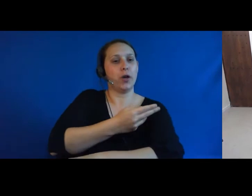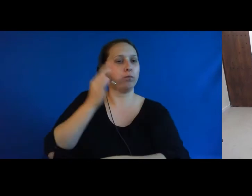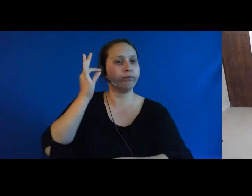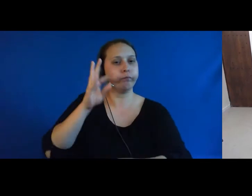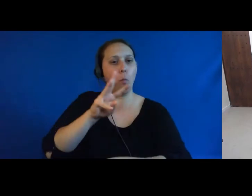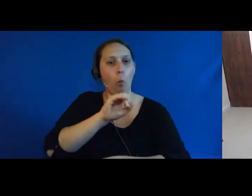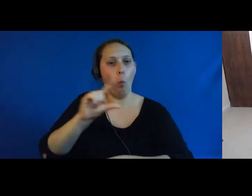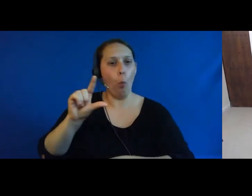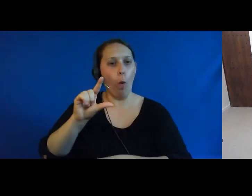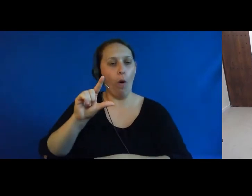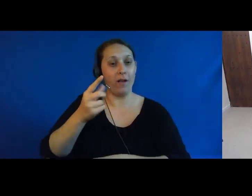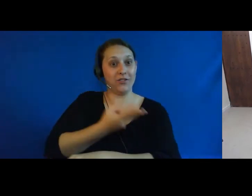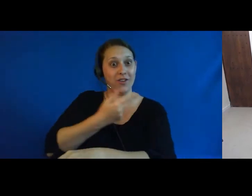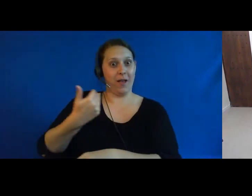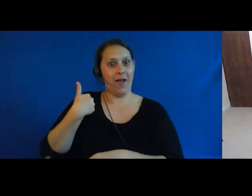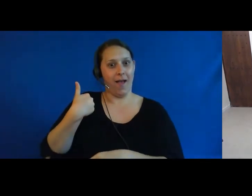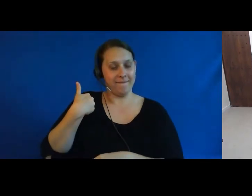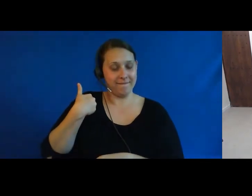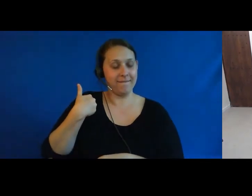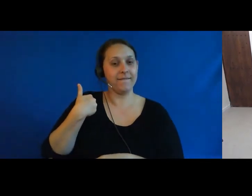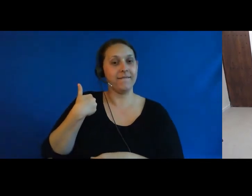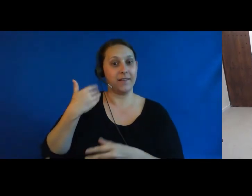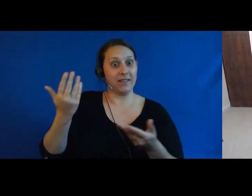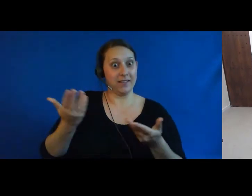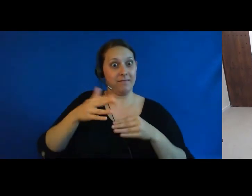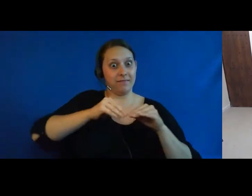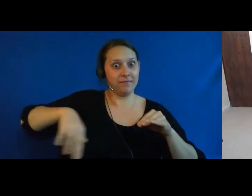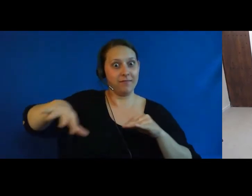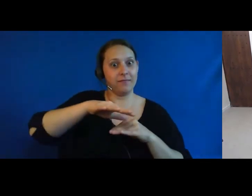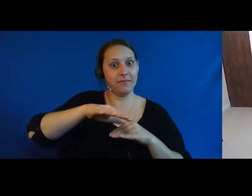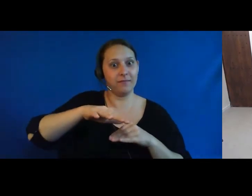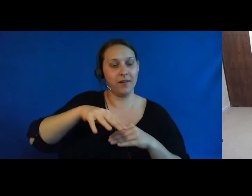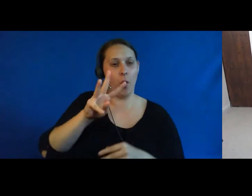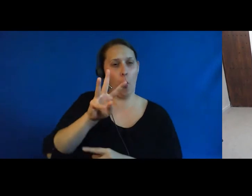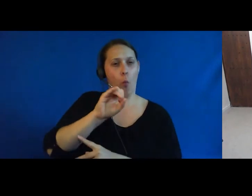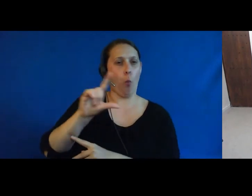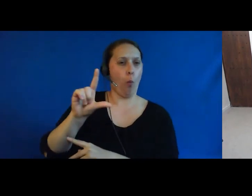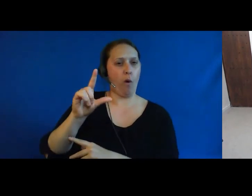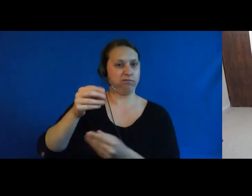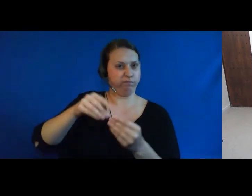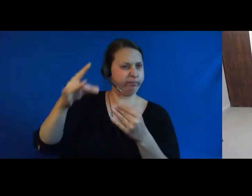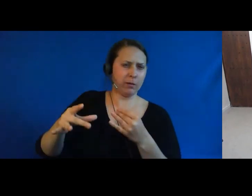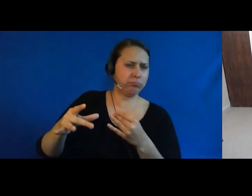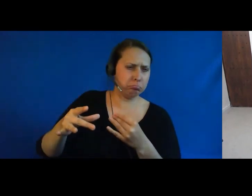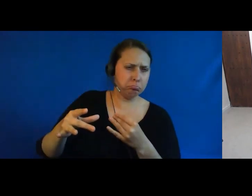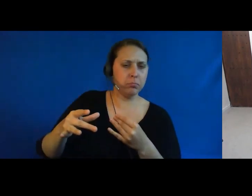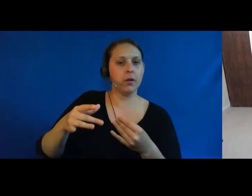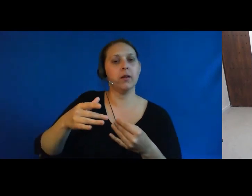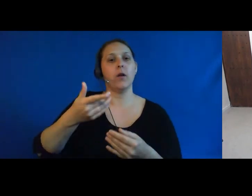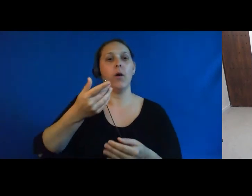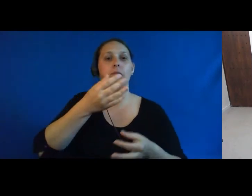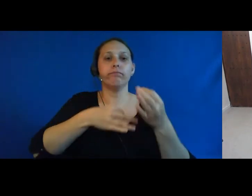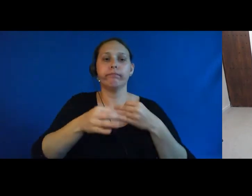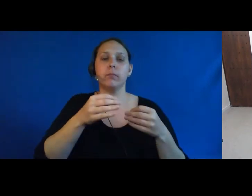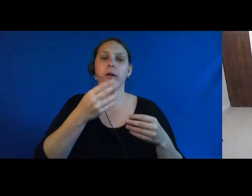estate. Come shearing time, wool doesn't have a great financial value, so we use it to mulch the beds.